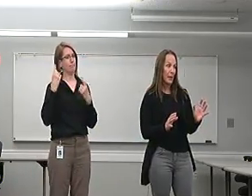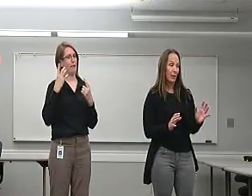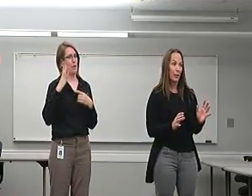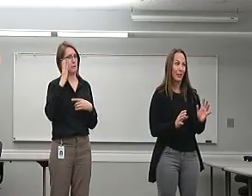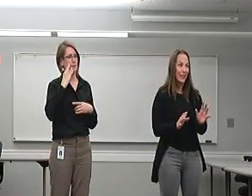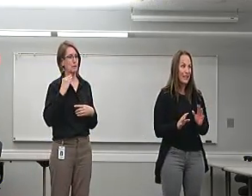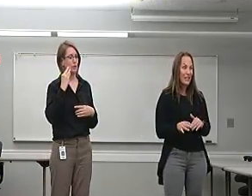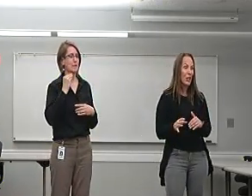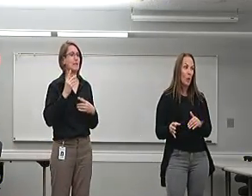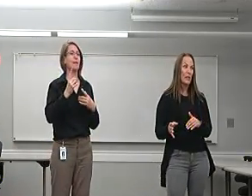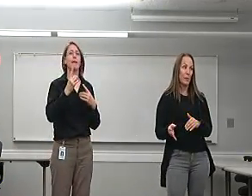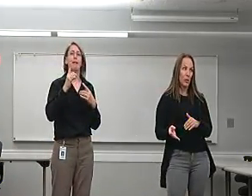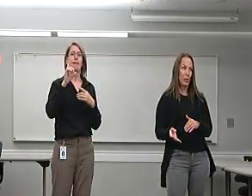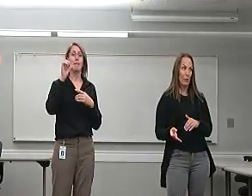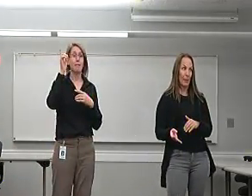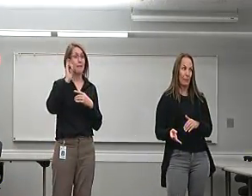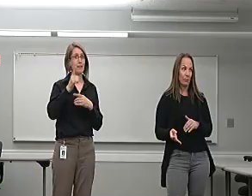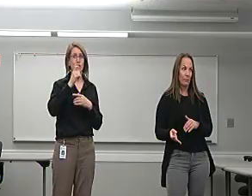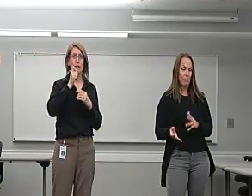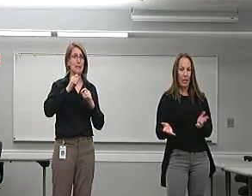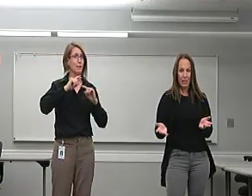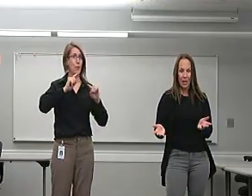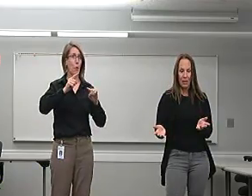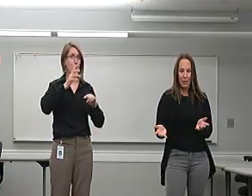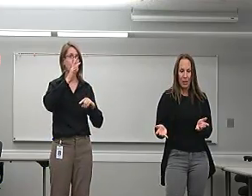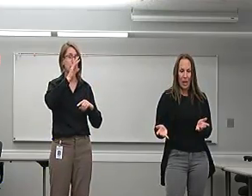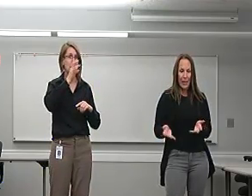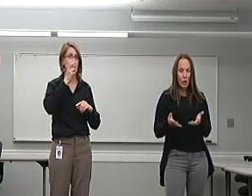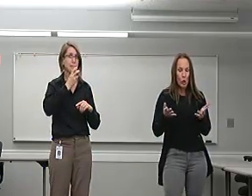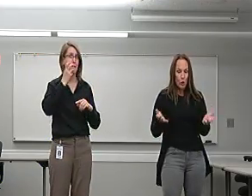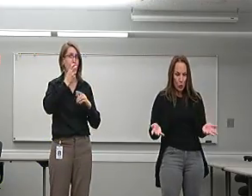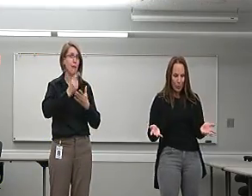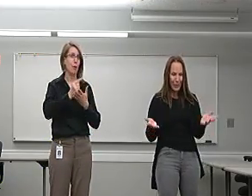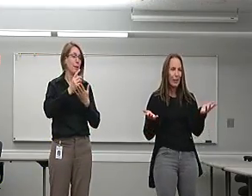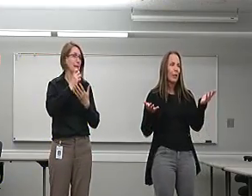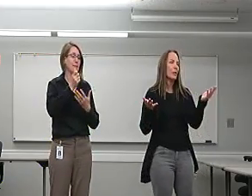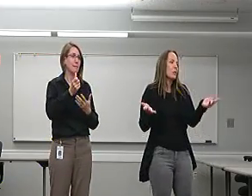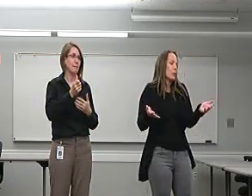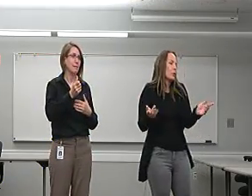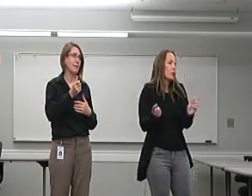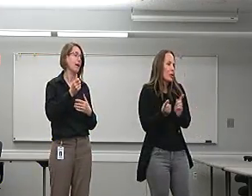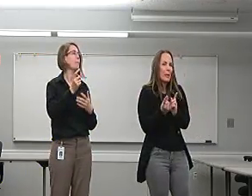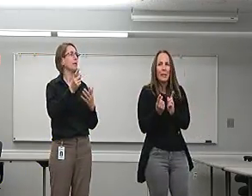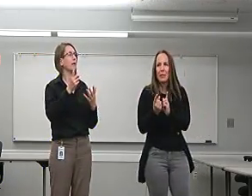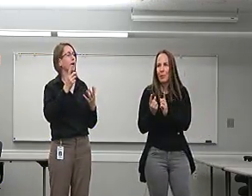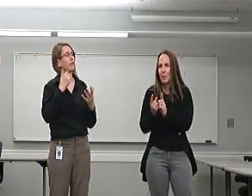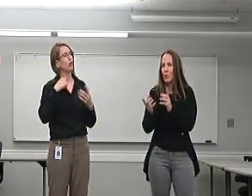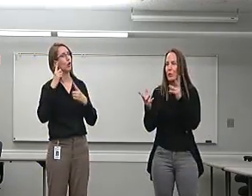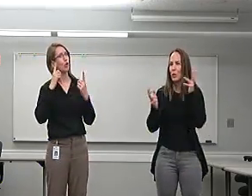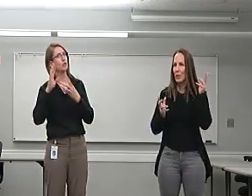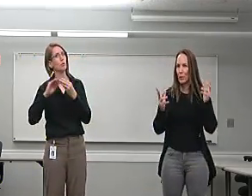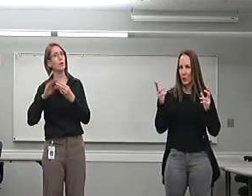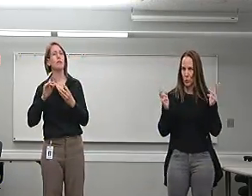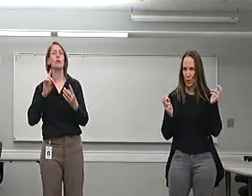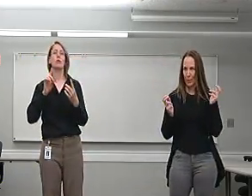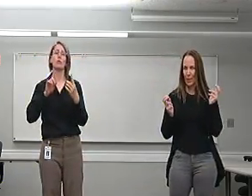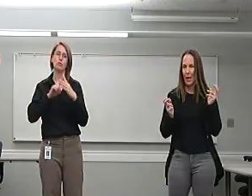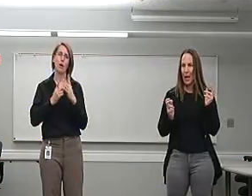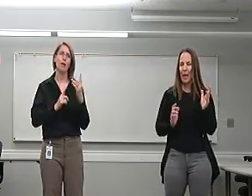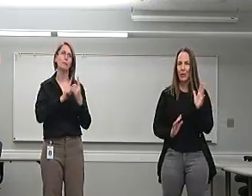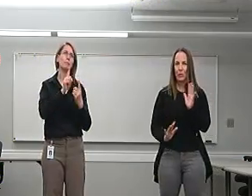go to speech therapy because I had heard stories. I mean, you do. You start meeting deaf people, you start hearing stories. And